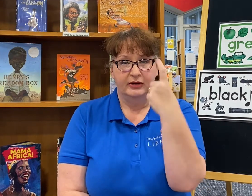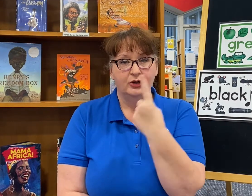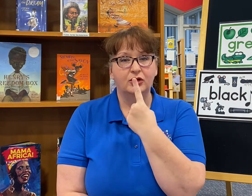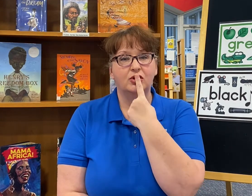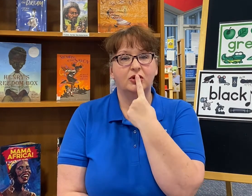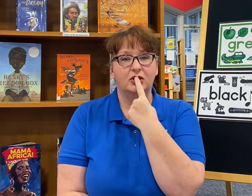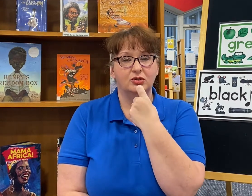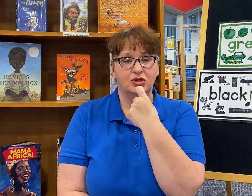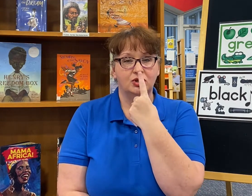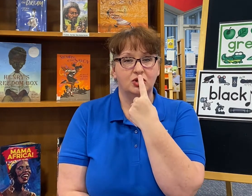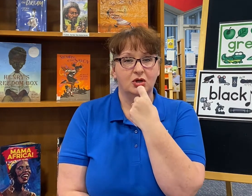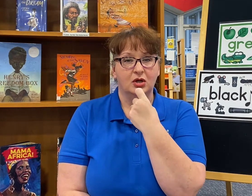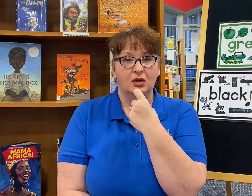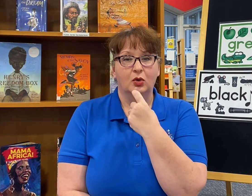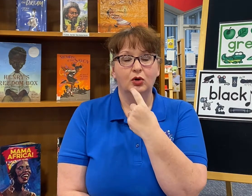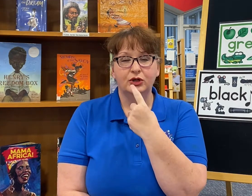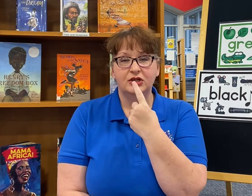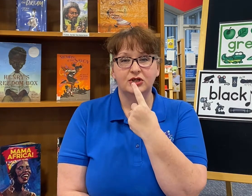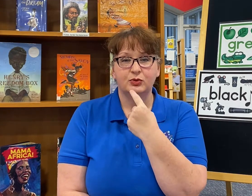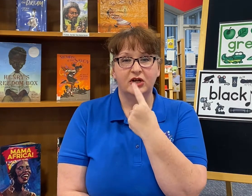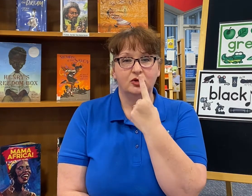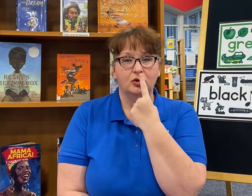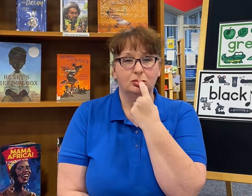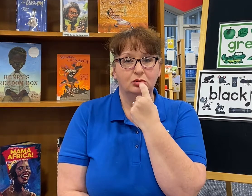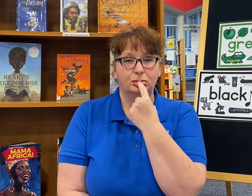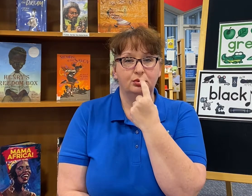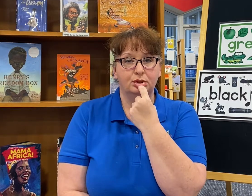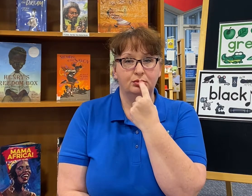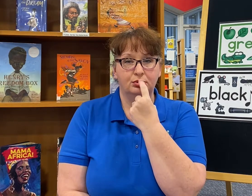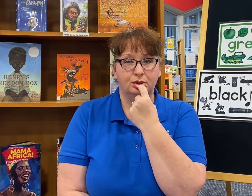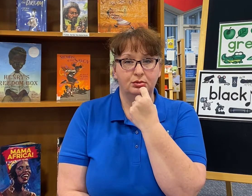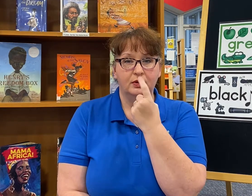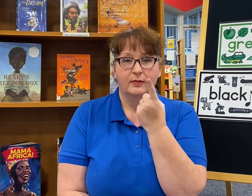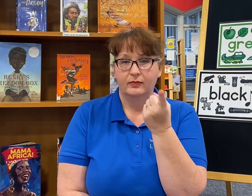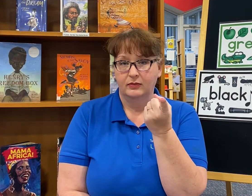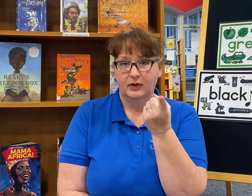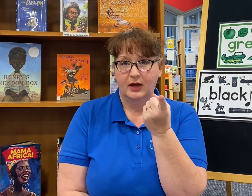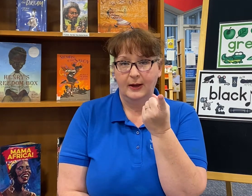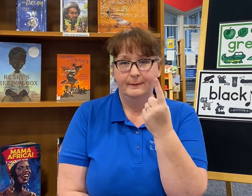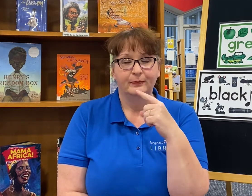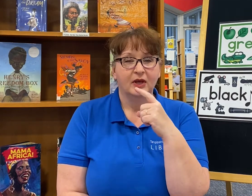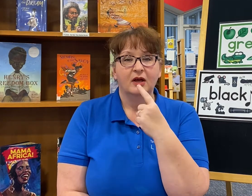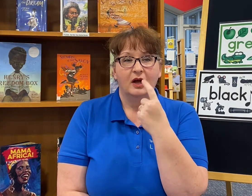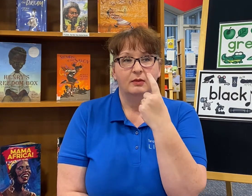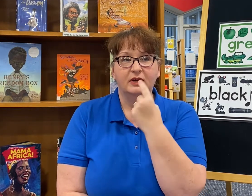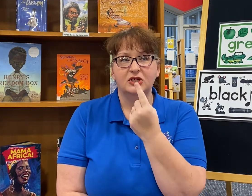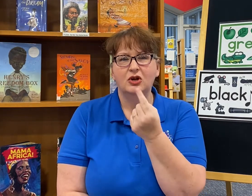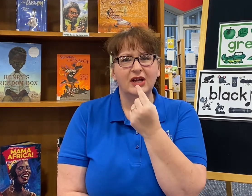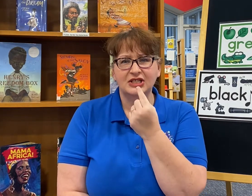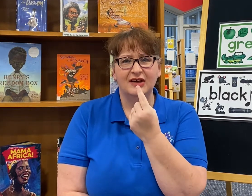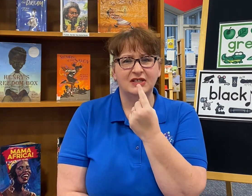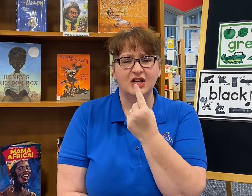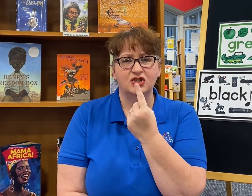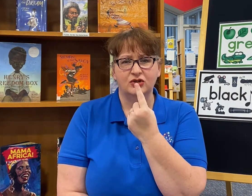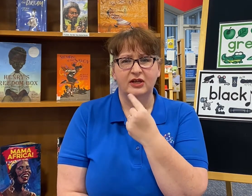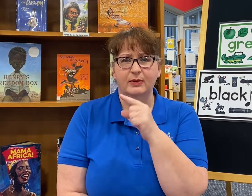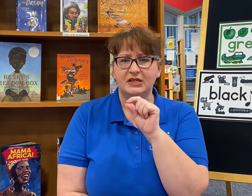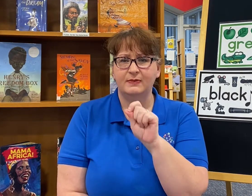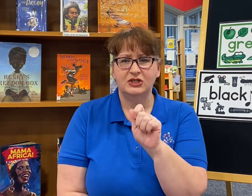hook that you're just, or you can just pretend you're going, okay? But you don't actually have to touch your lip, and especially right